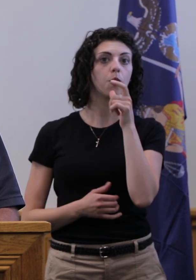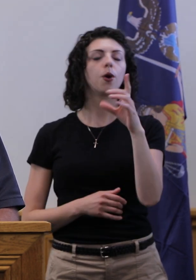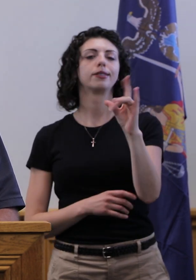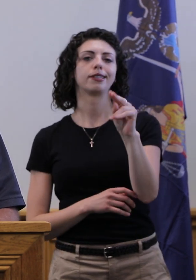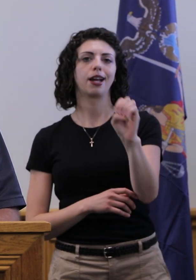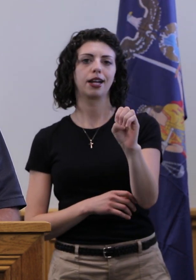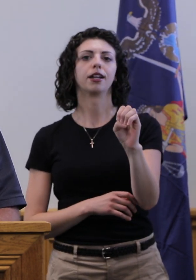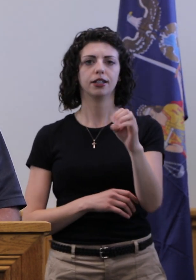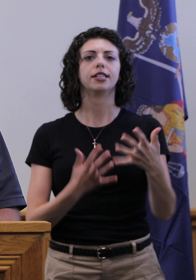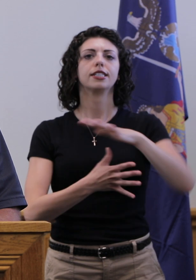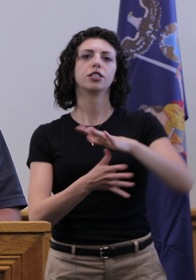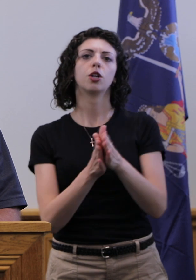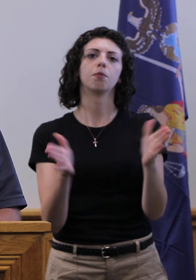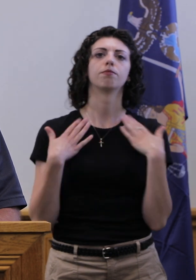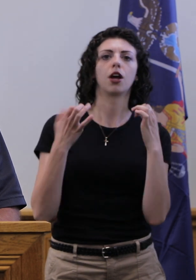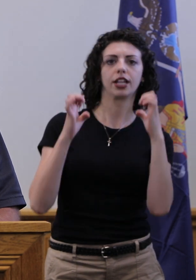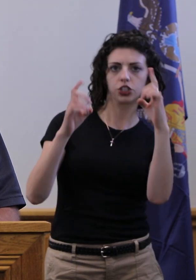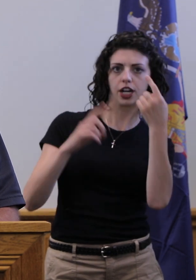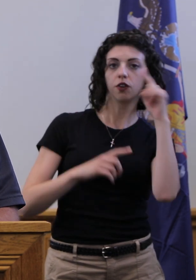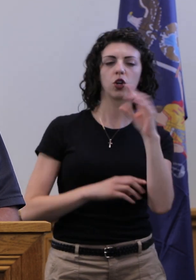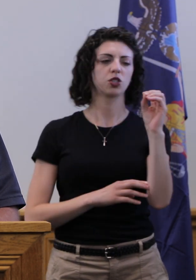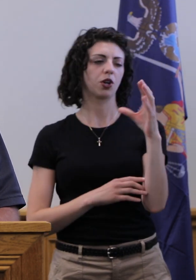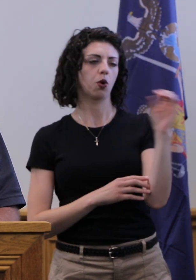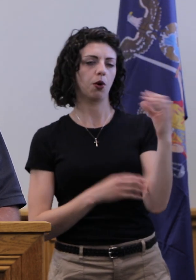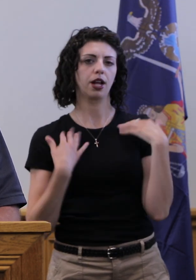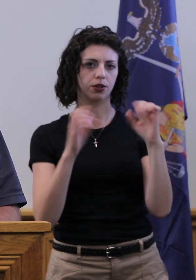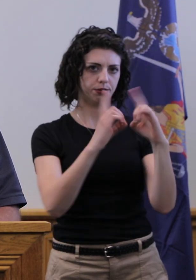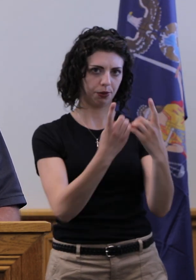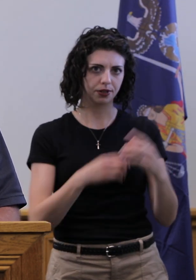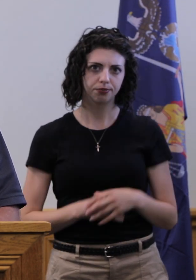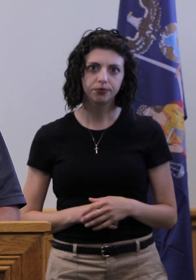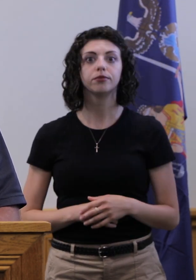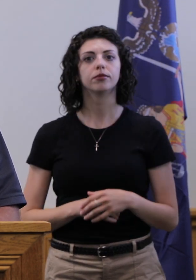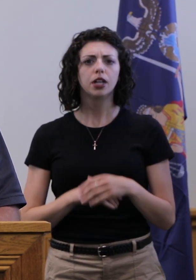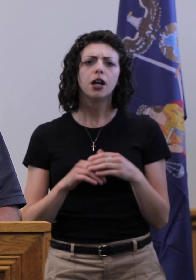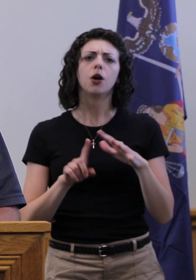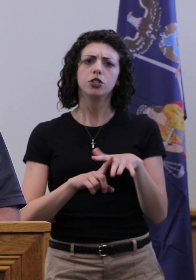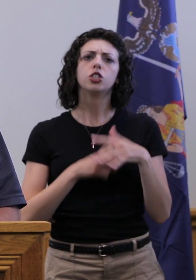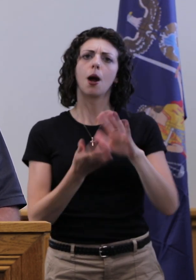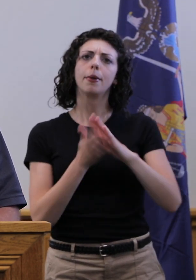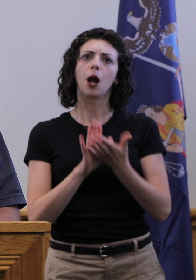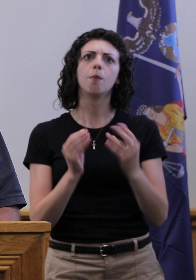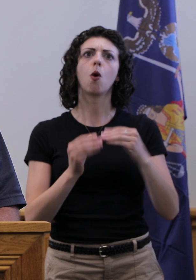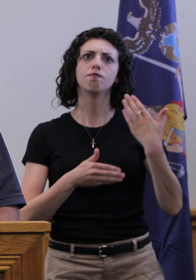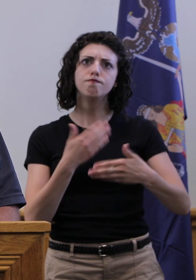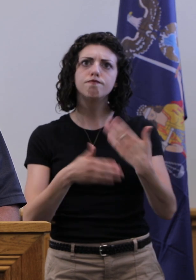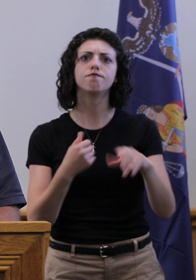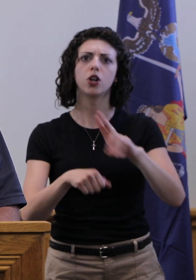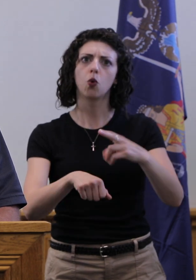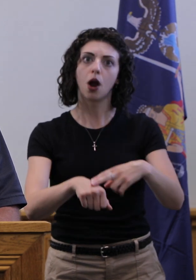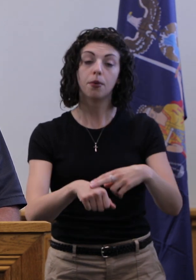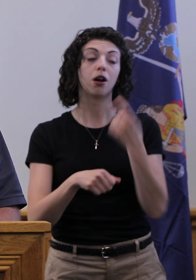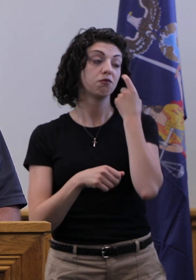Oldenburg, Senior Public Health Educator for the Oswego County Health Department. We are starting to get back to normal. This past weekend,